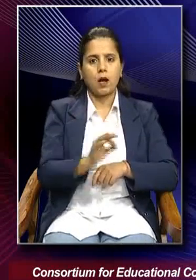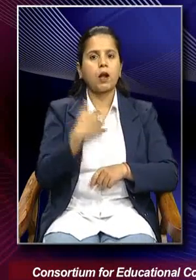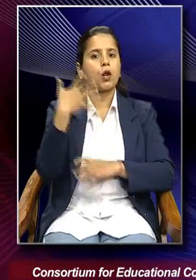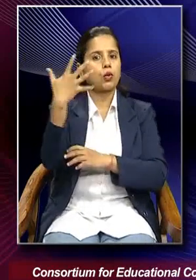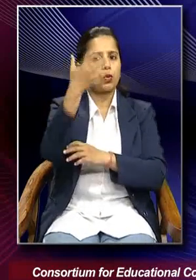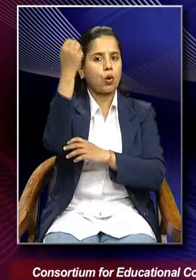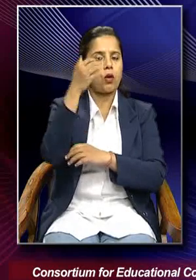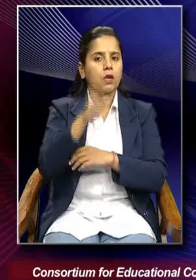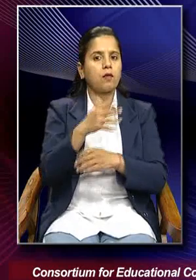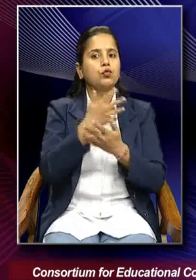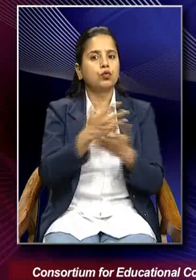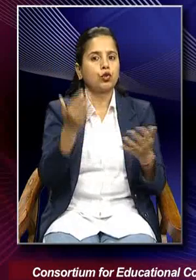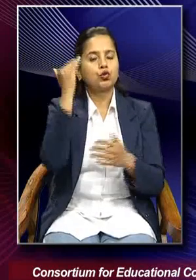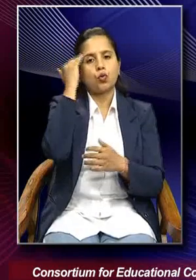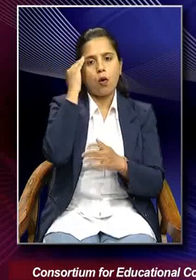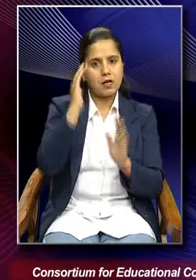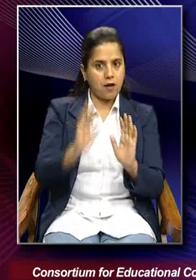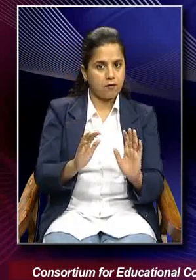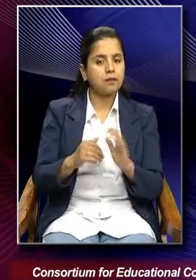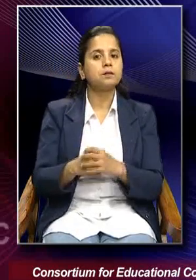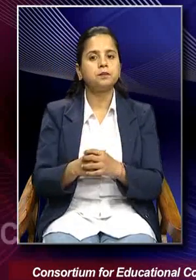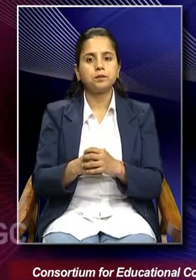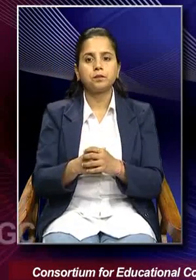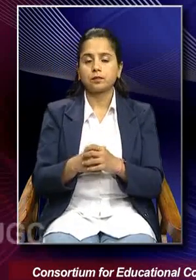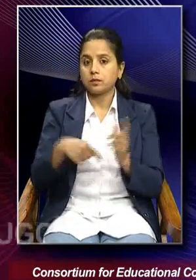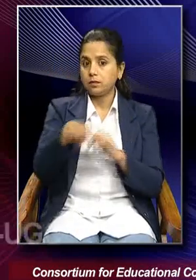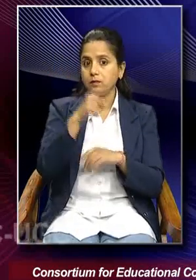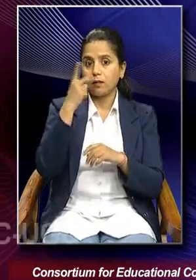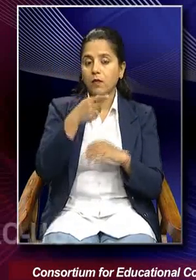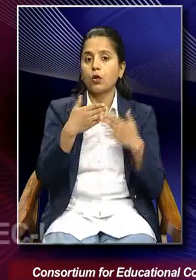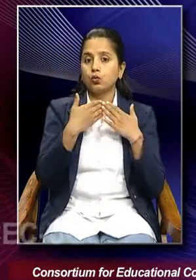authoritative source of knowledge. So, these